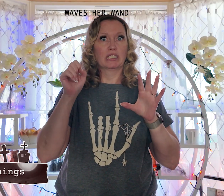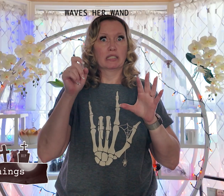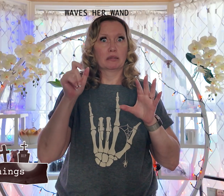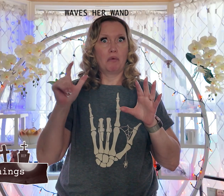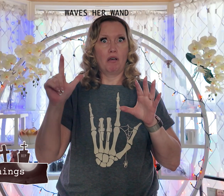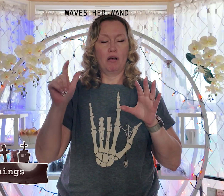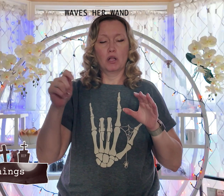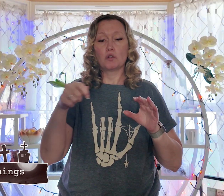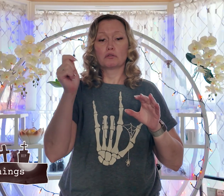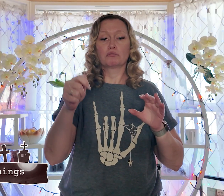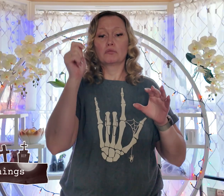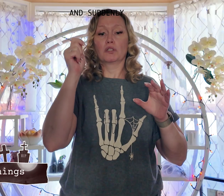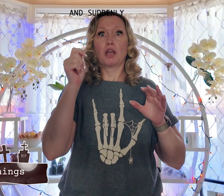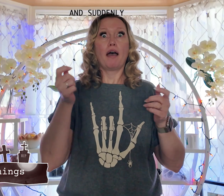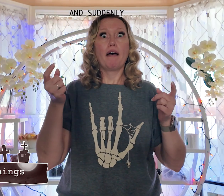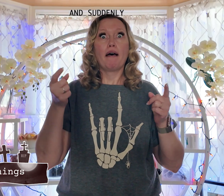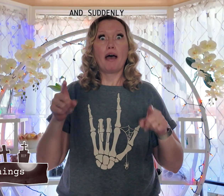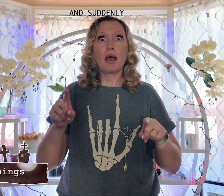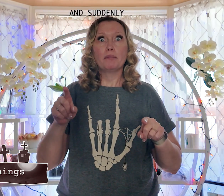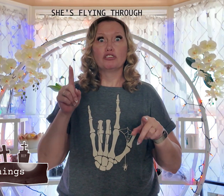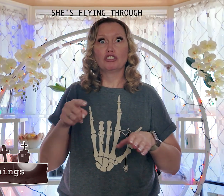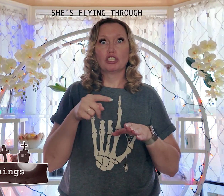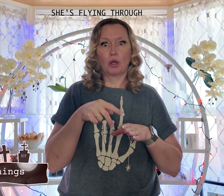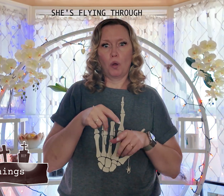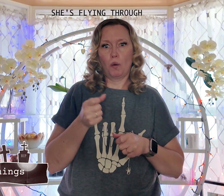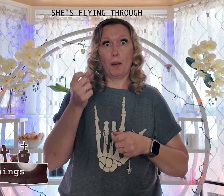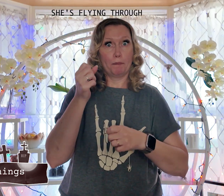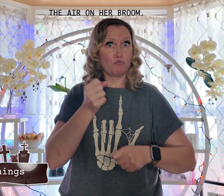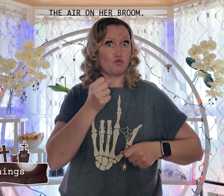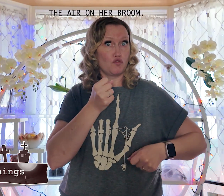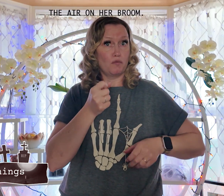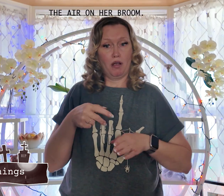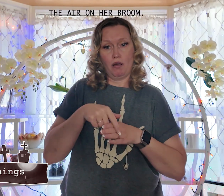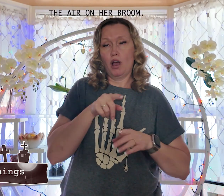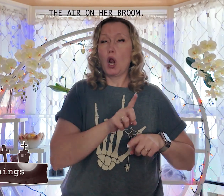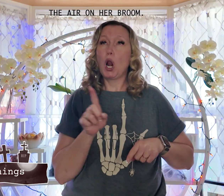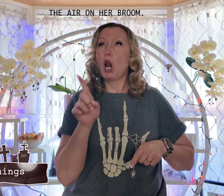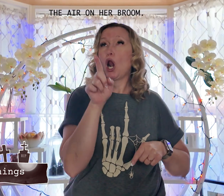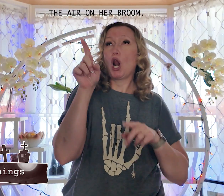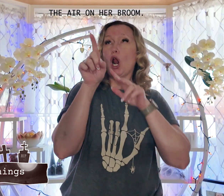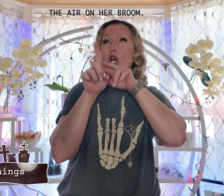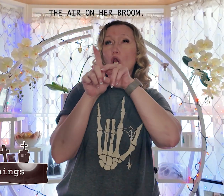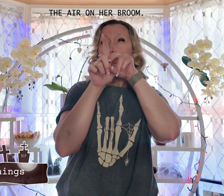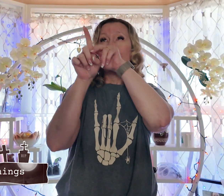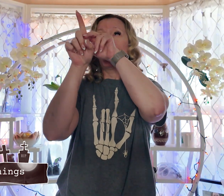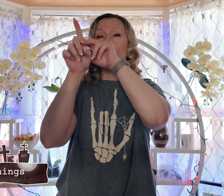her wand, and suddenly she's flying through the air on her broom.